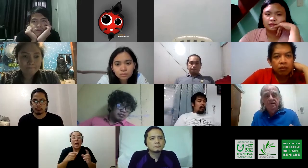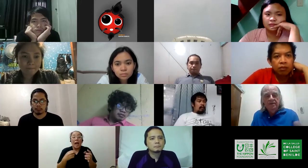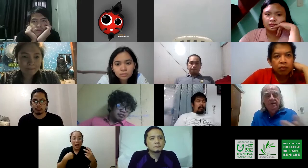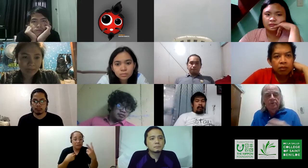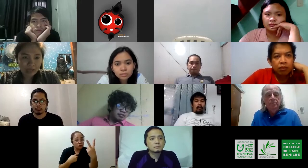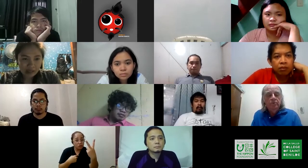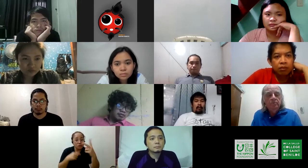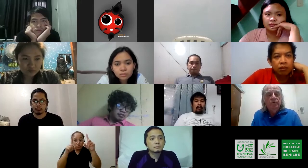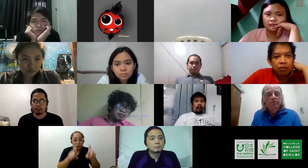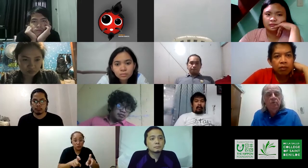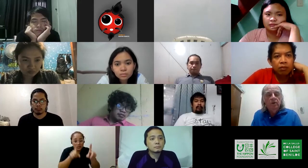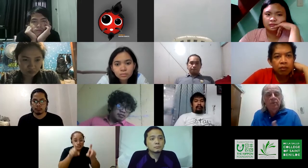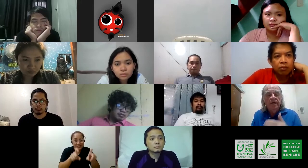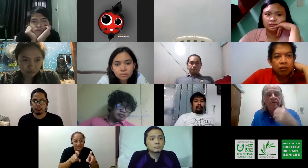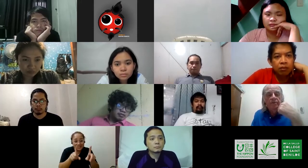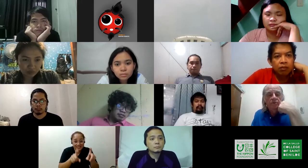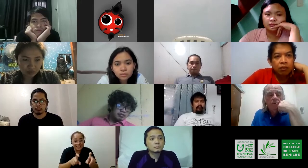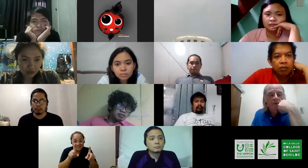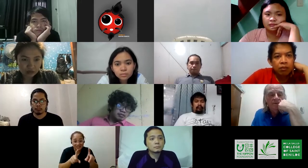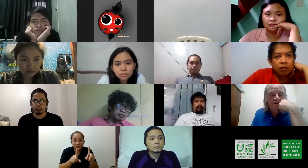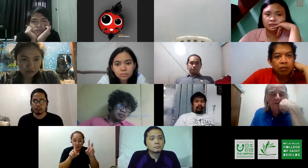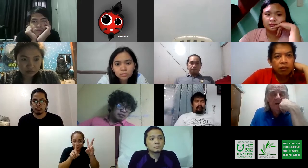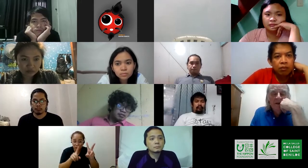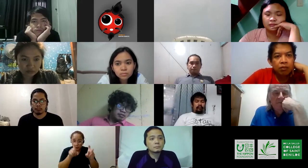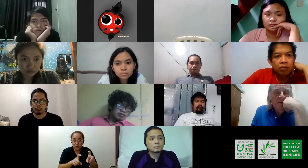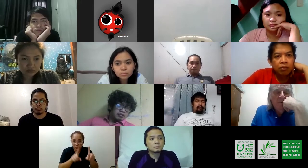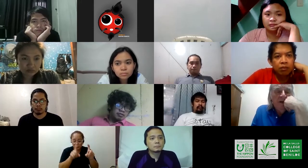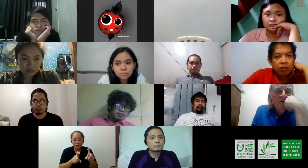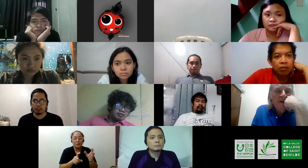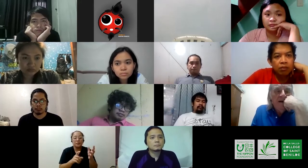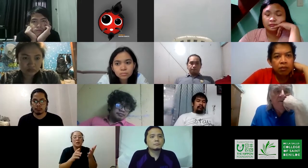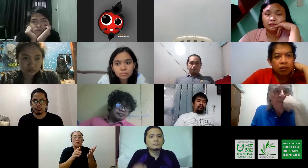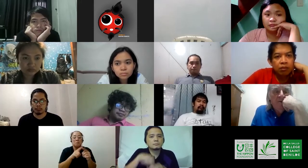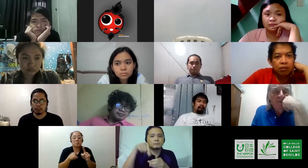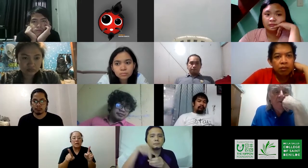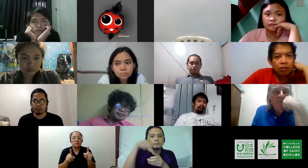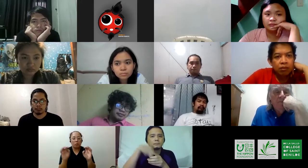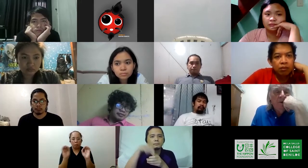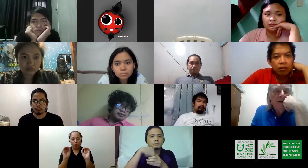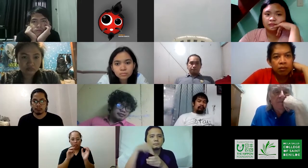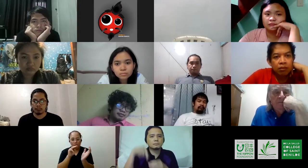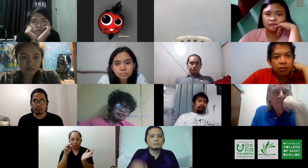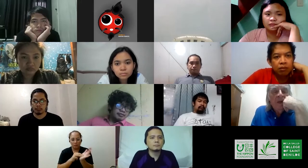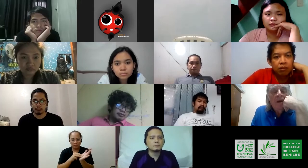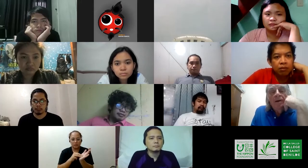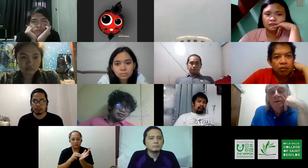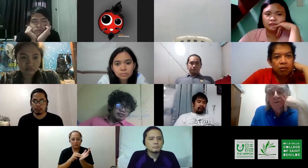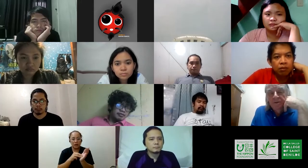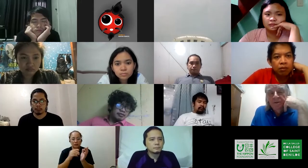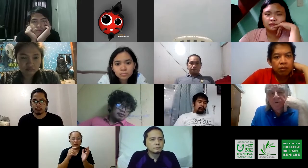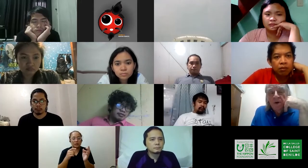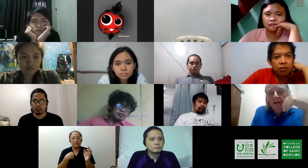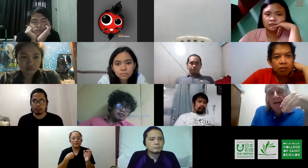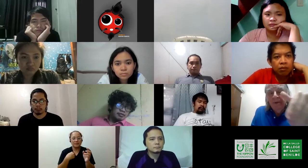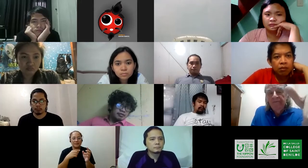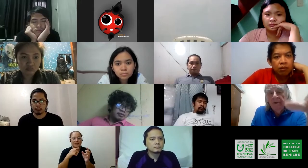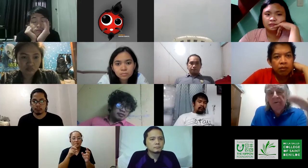that you took before, and we have the 2 quizzes, but we don't have a midterm grade. So this is why I'm giving you